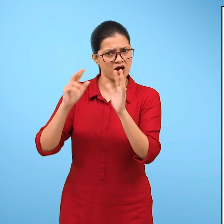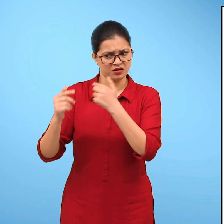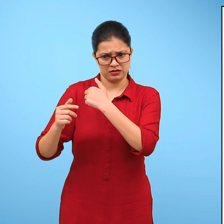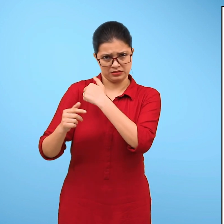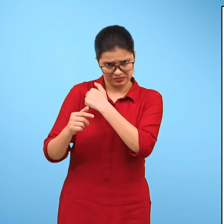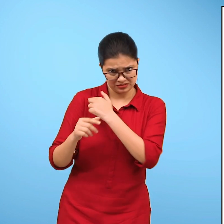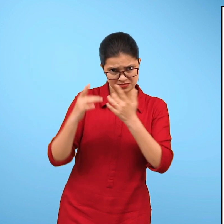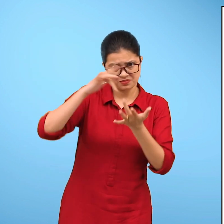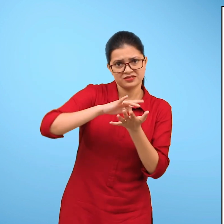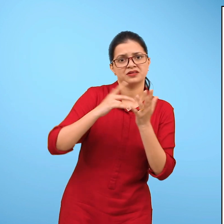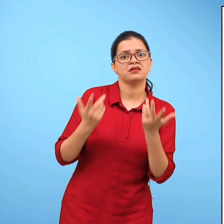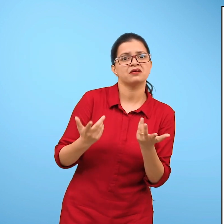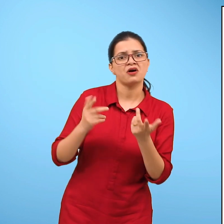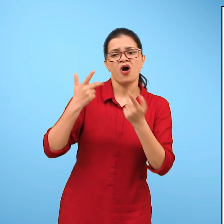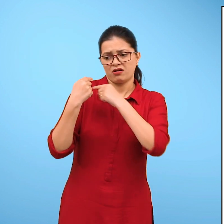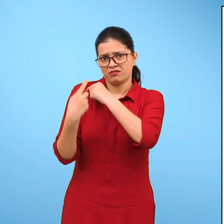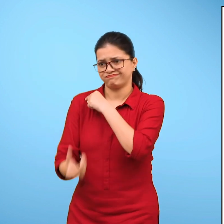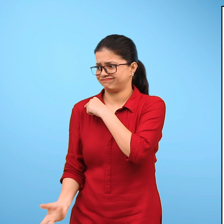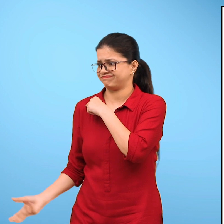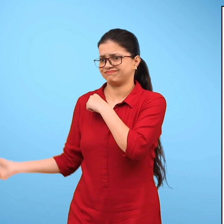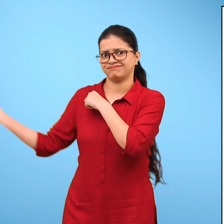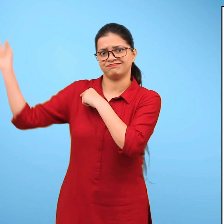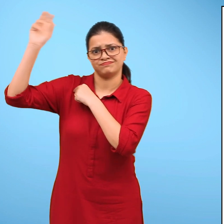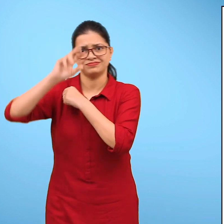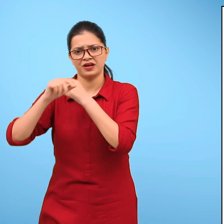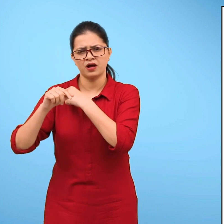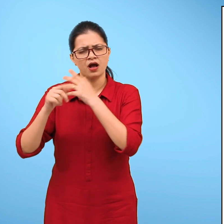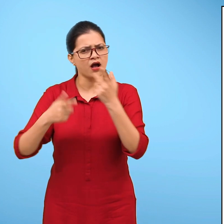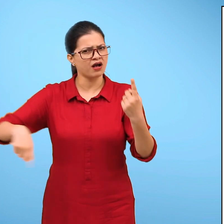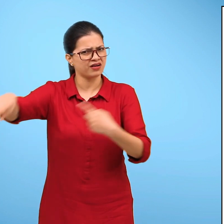Did you rotate it at the shoulder in a circular movement?